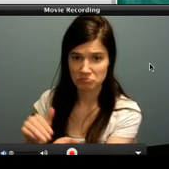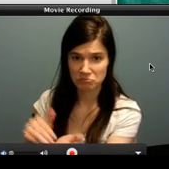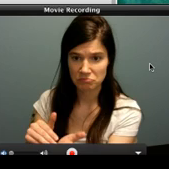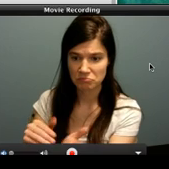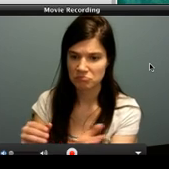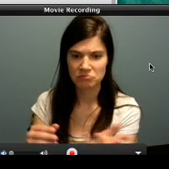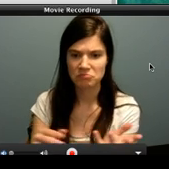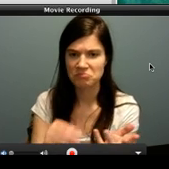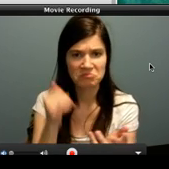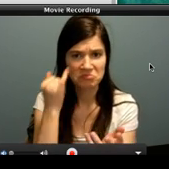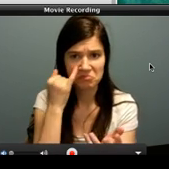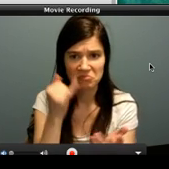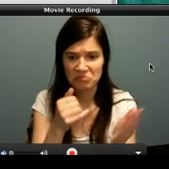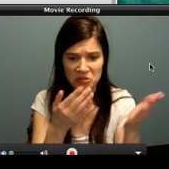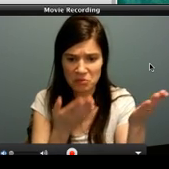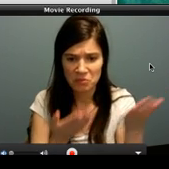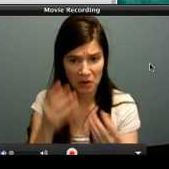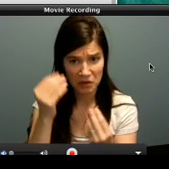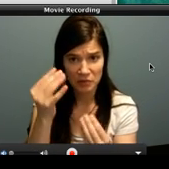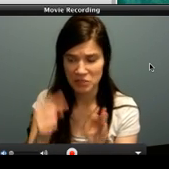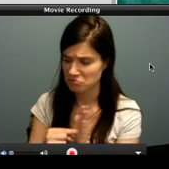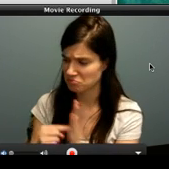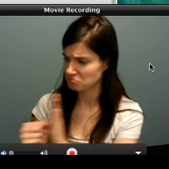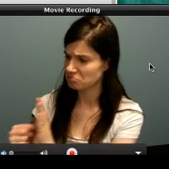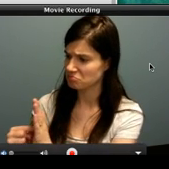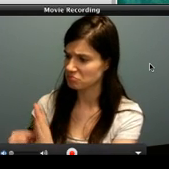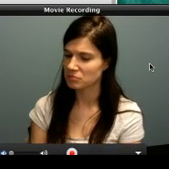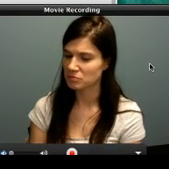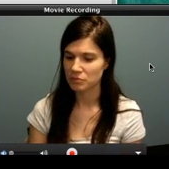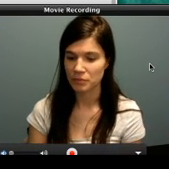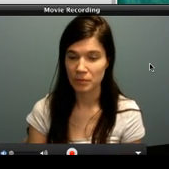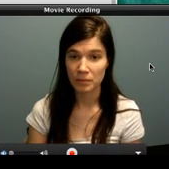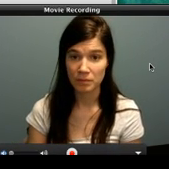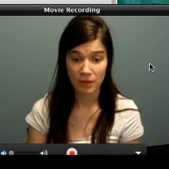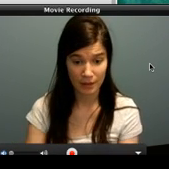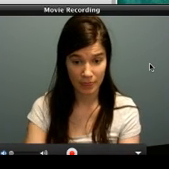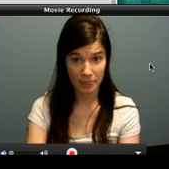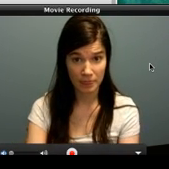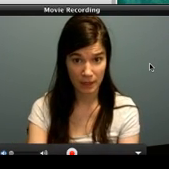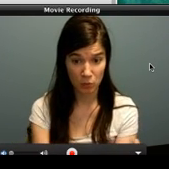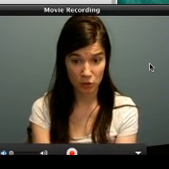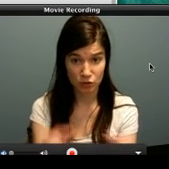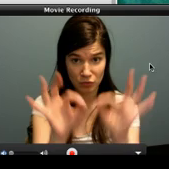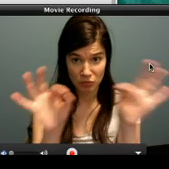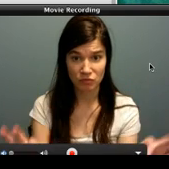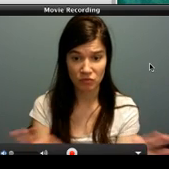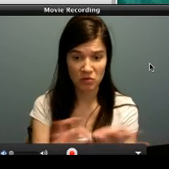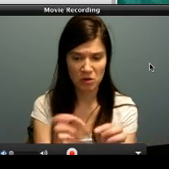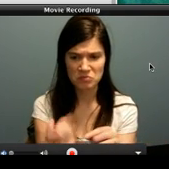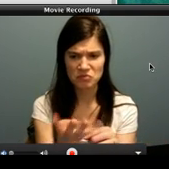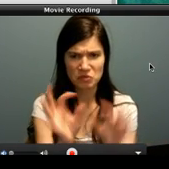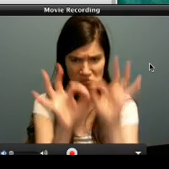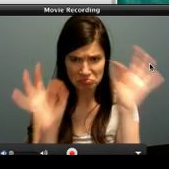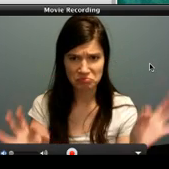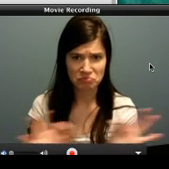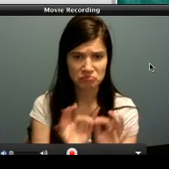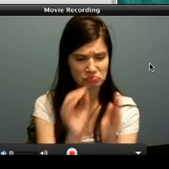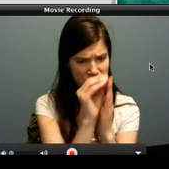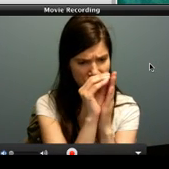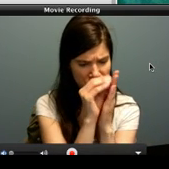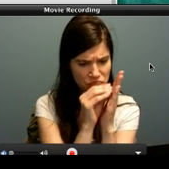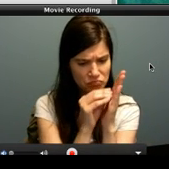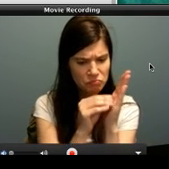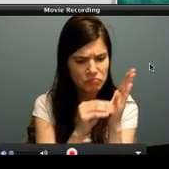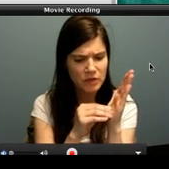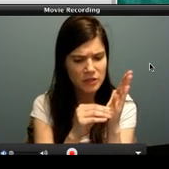additional information you may have brought with you. You will be asked to complete several forms, which will provide your caregiving team